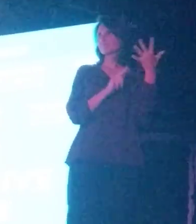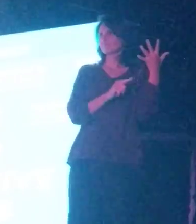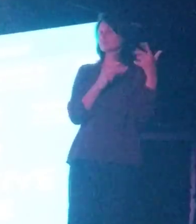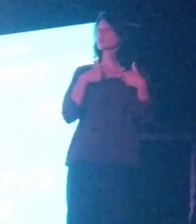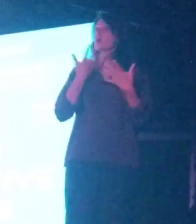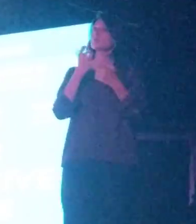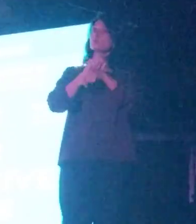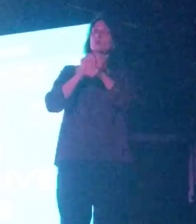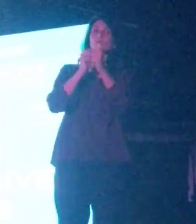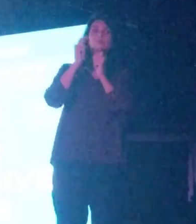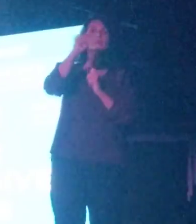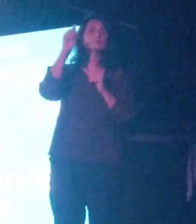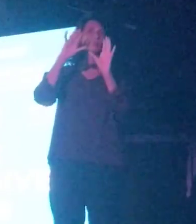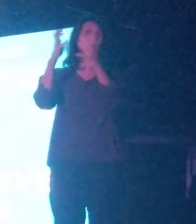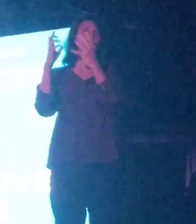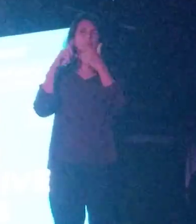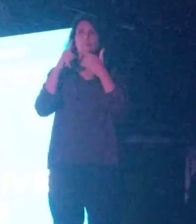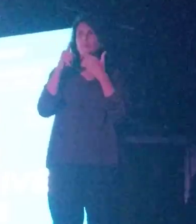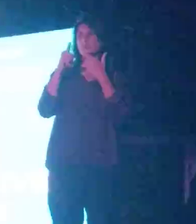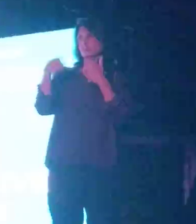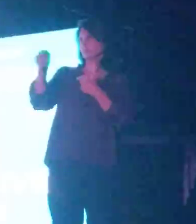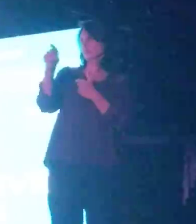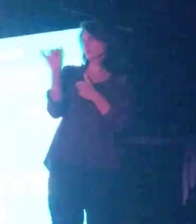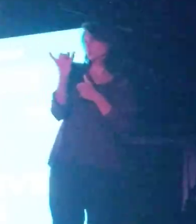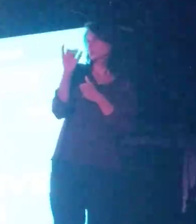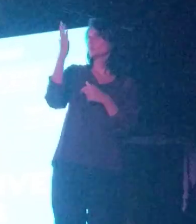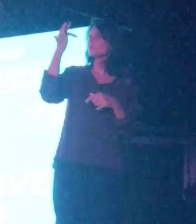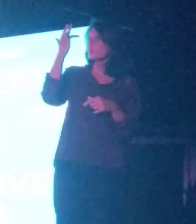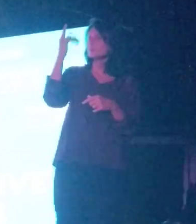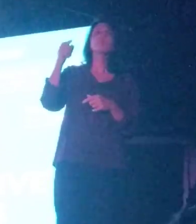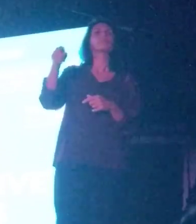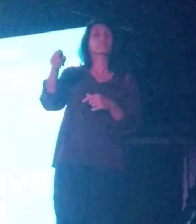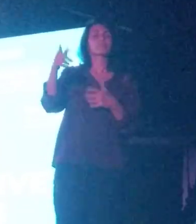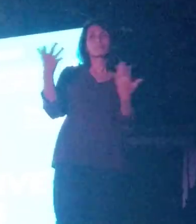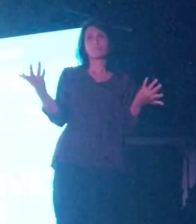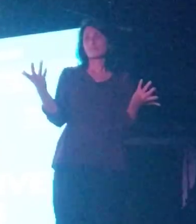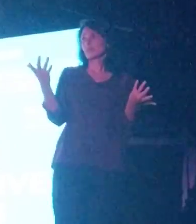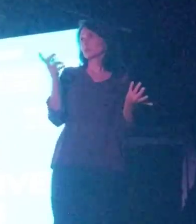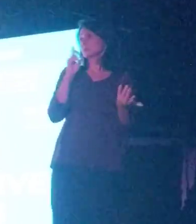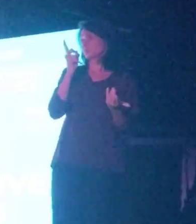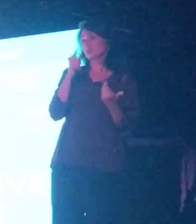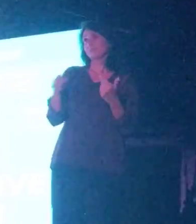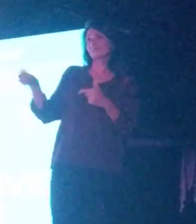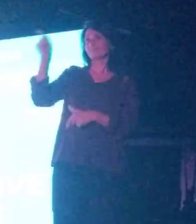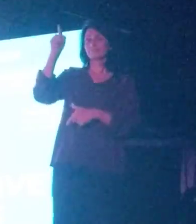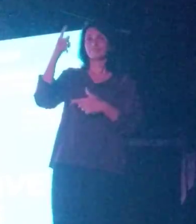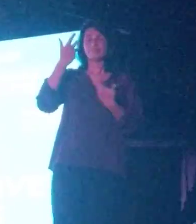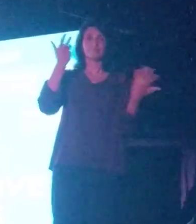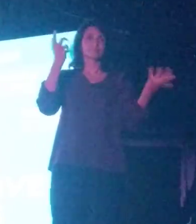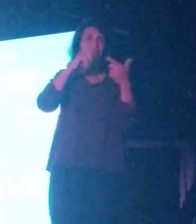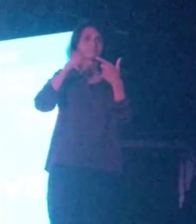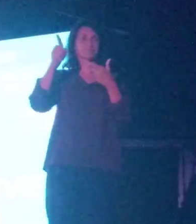some of those groups as well, because we were being, frankly, outmanned, outwomaned on the other